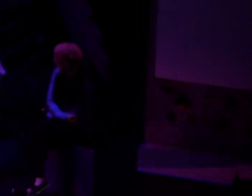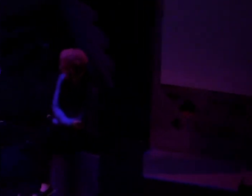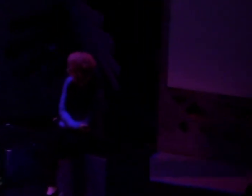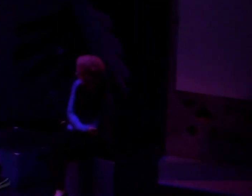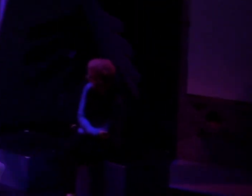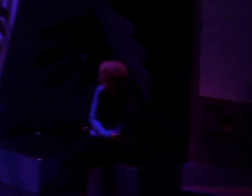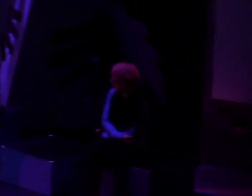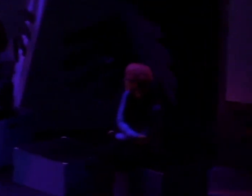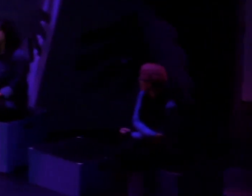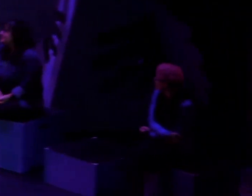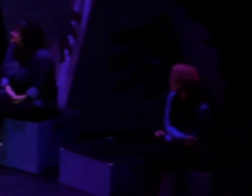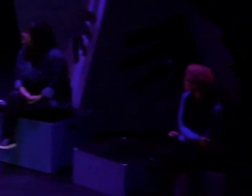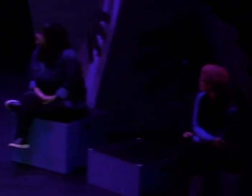Oh wow, that's me.